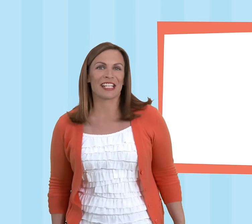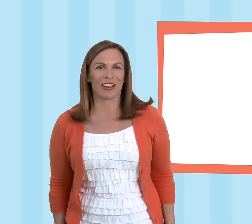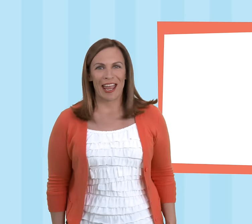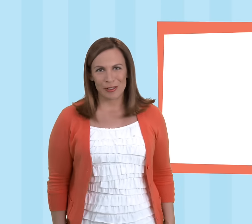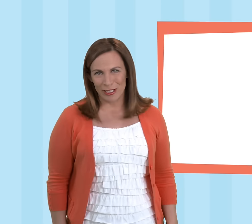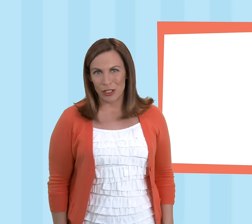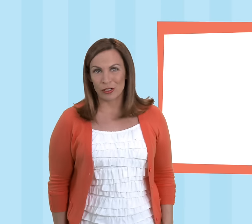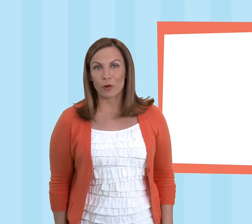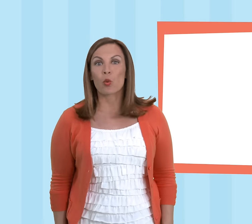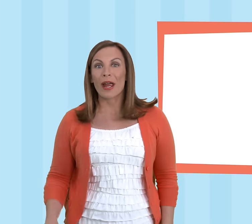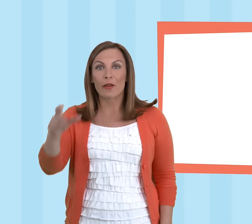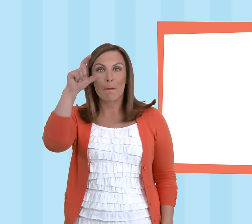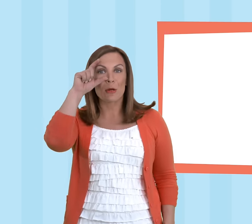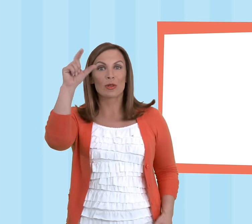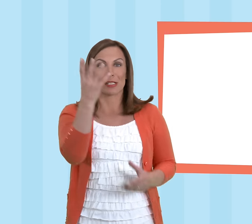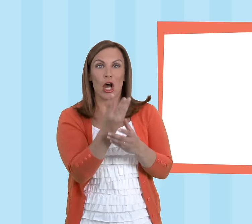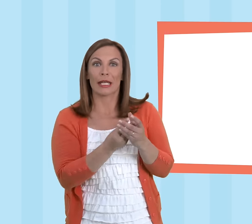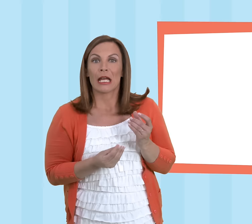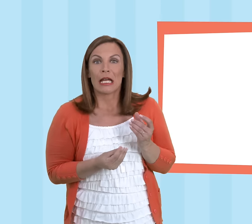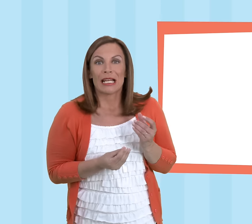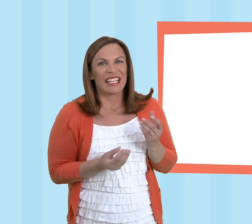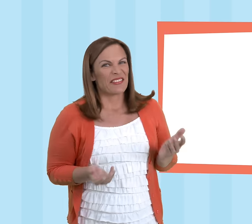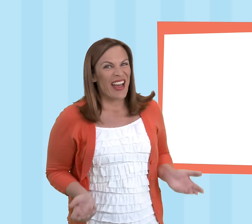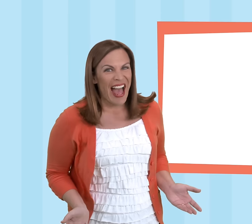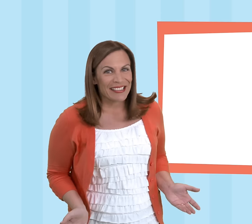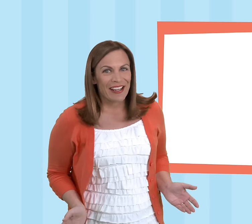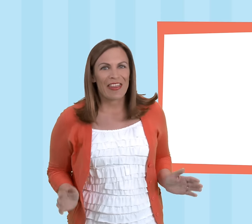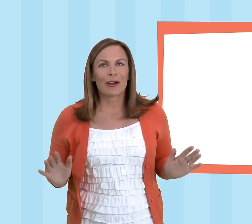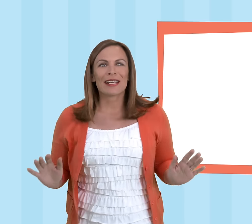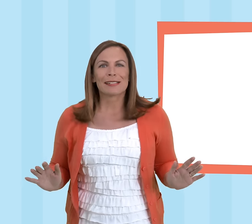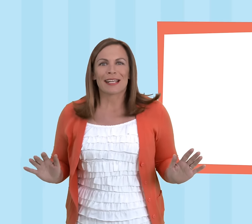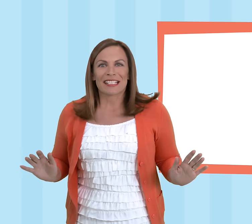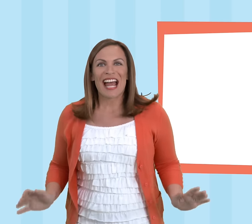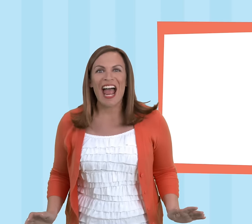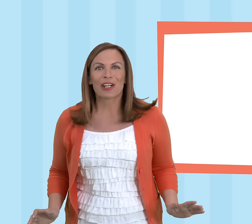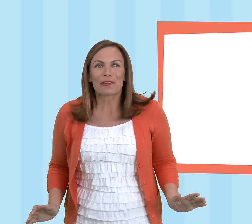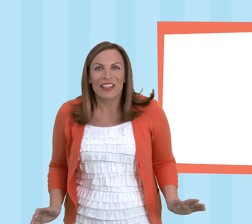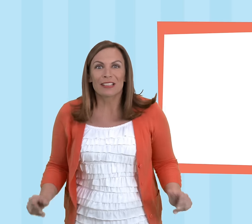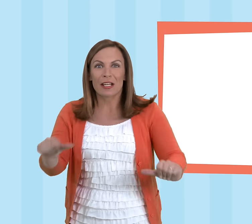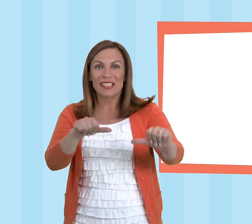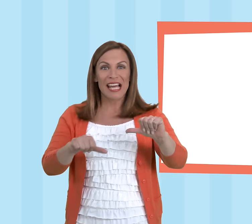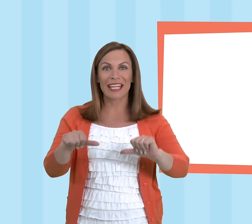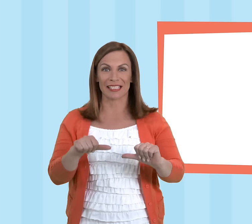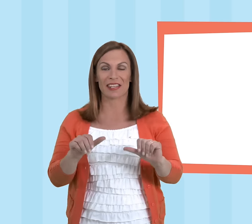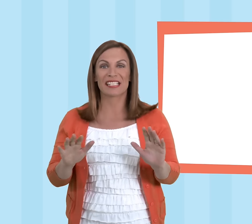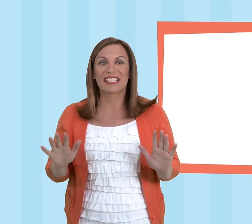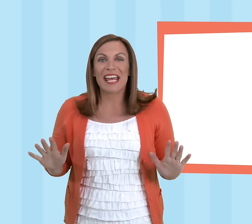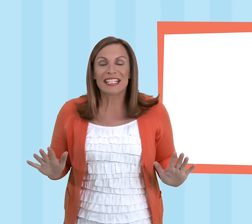scientific explanation for where the moon has gone. In fact, there is an entire field of science that is